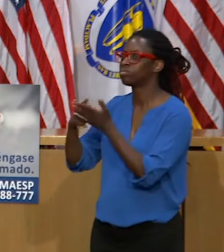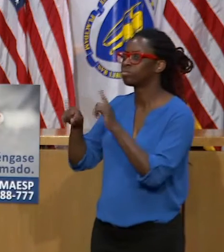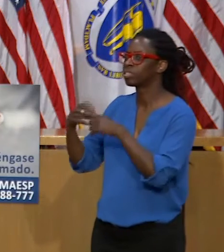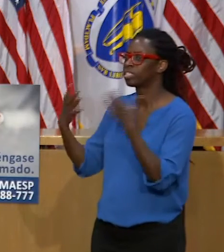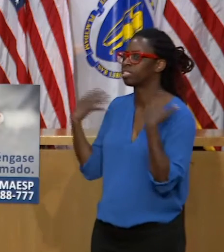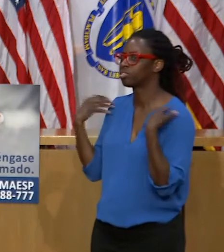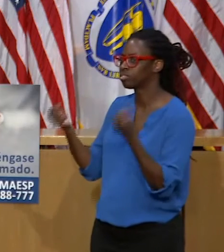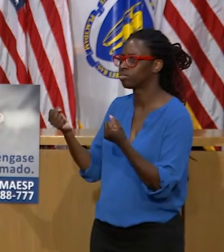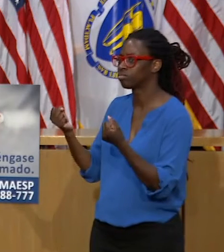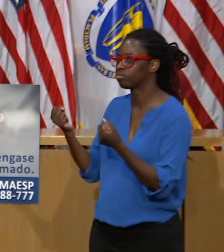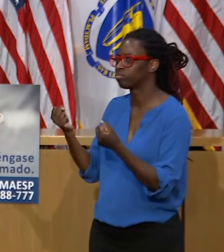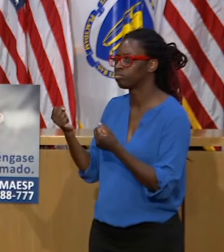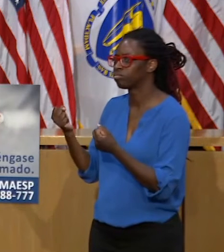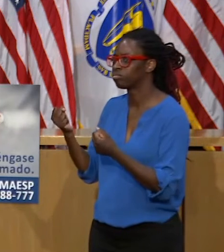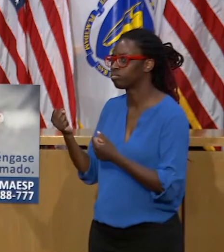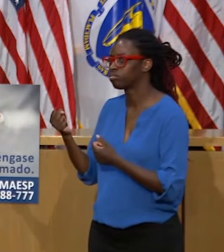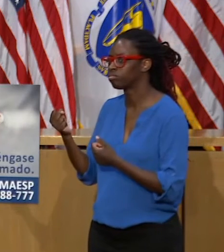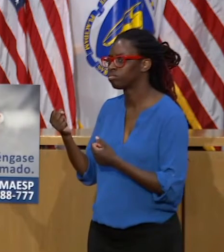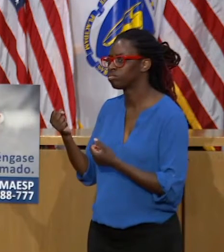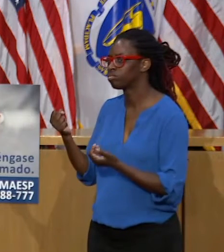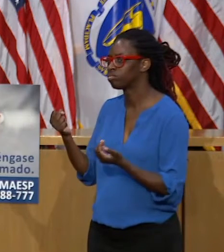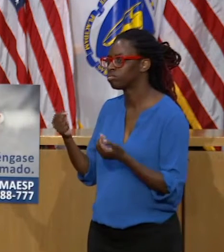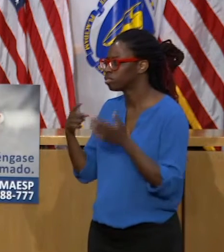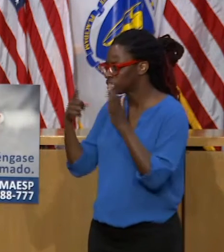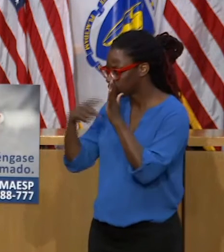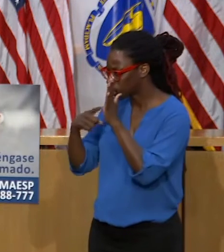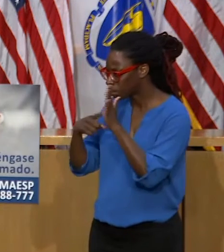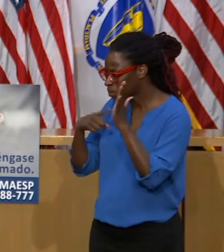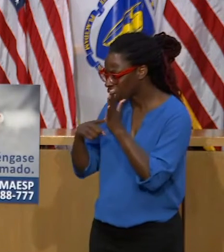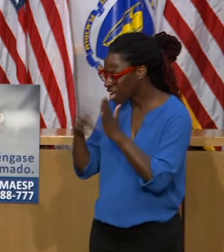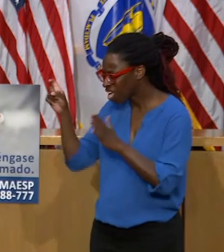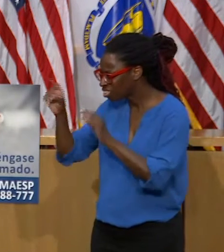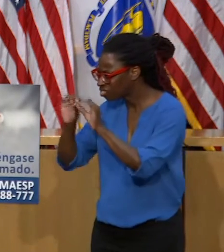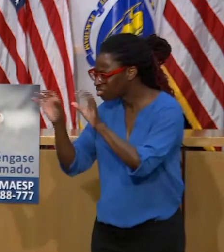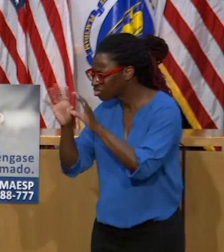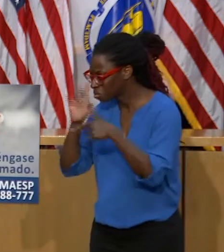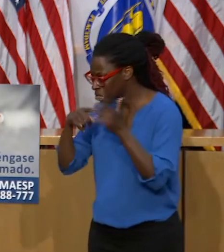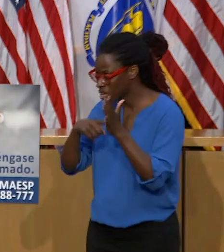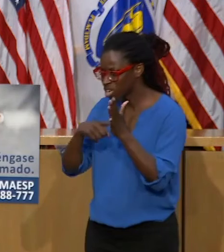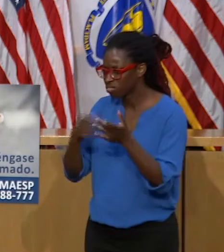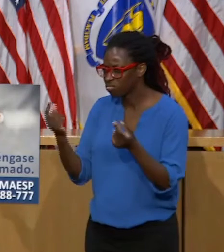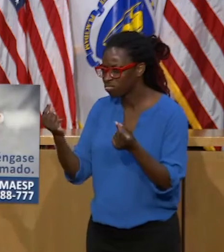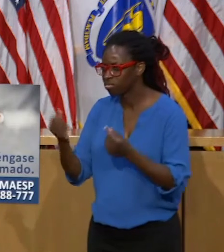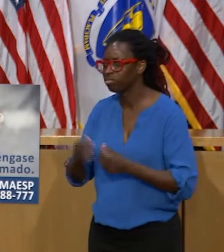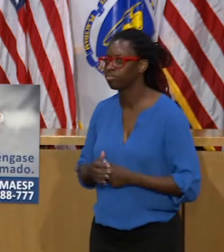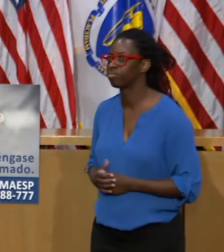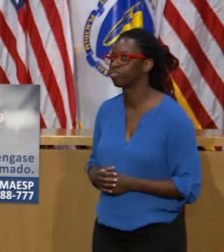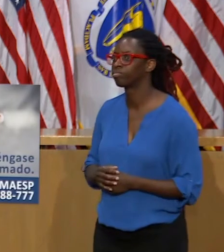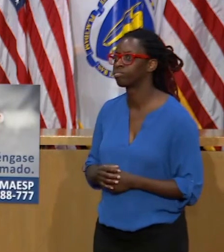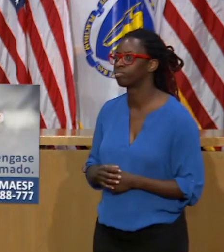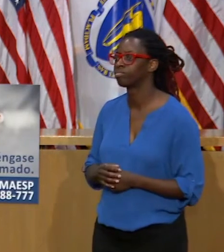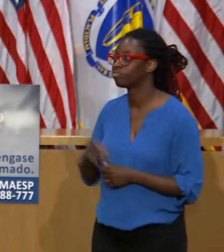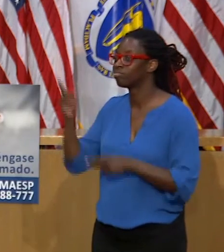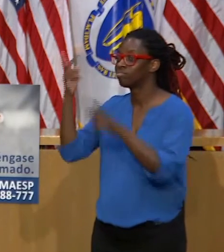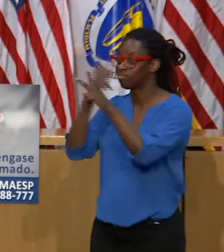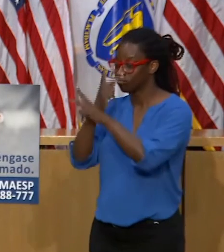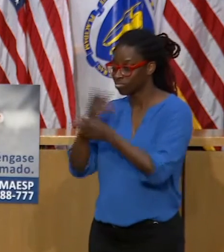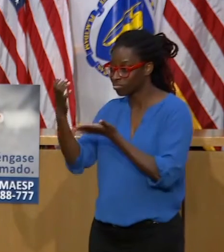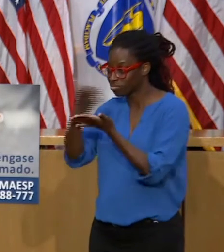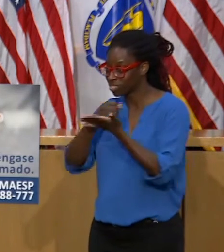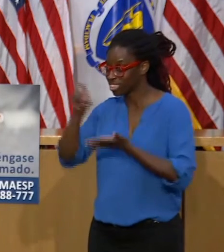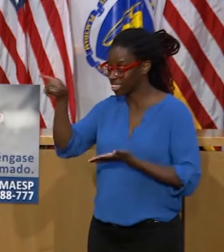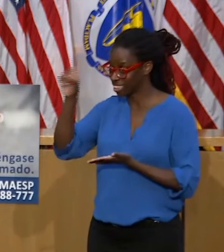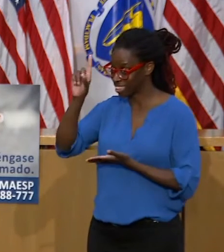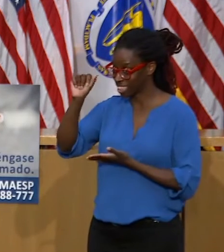health, and I don't have the phrase exact, but if the health data remains in a positive space, then this is likely to be a safe way to return to school.